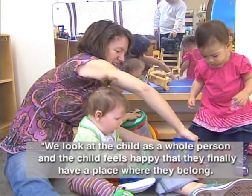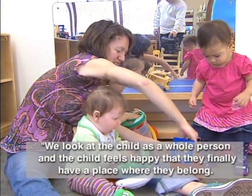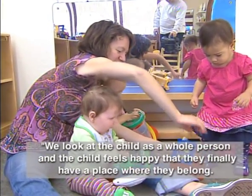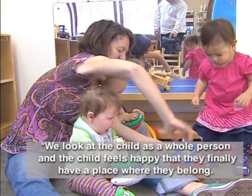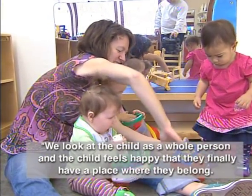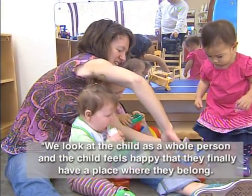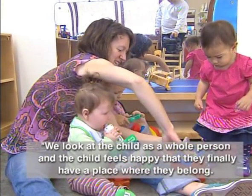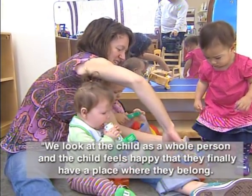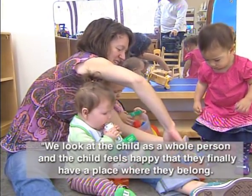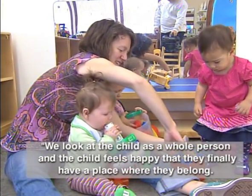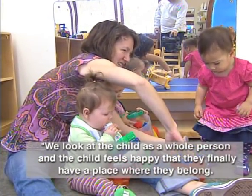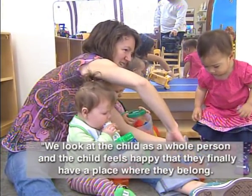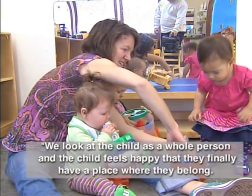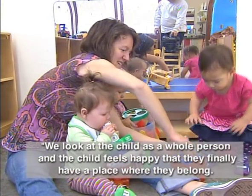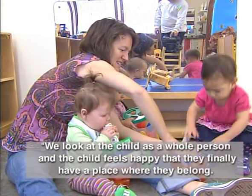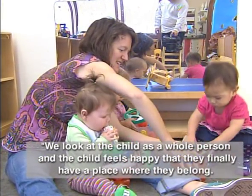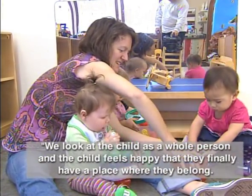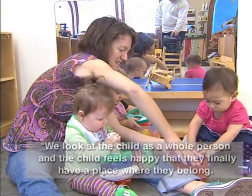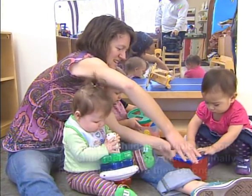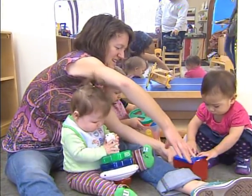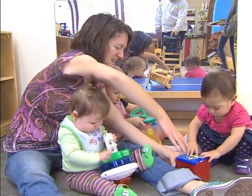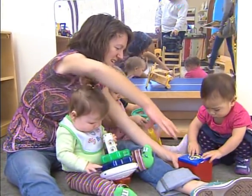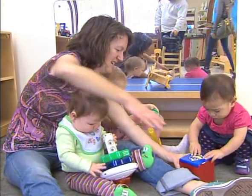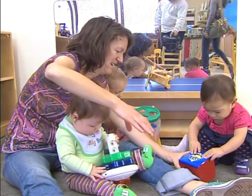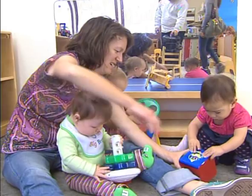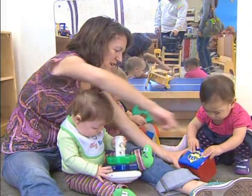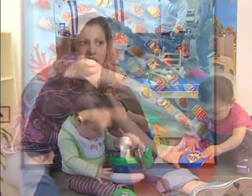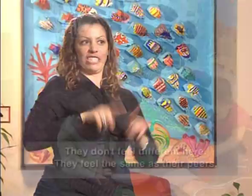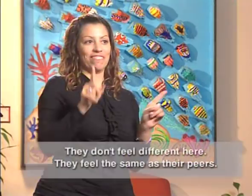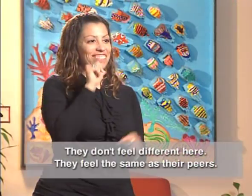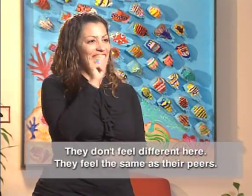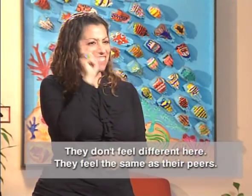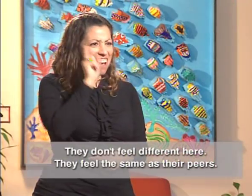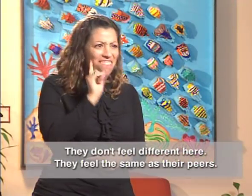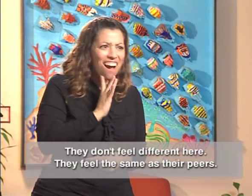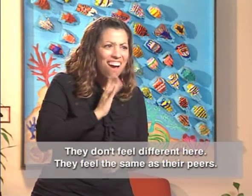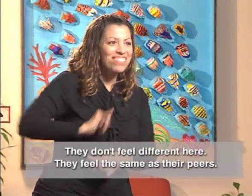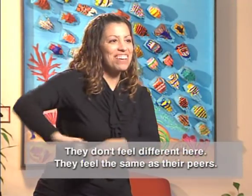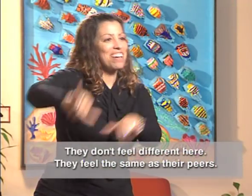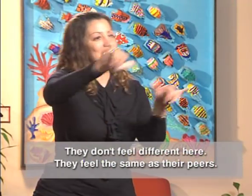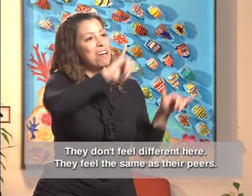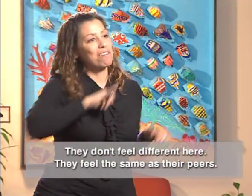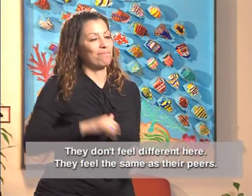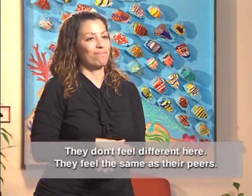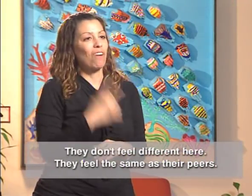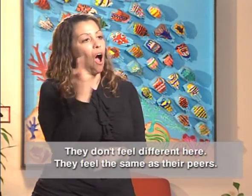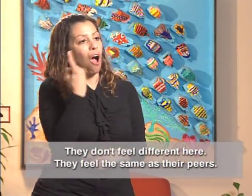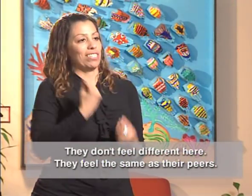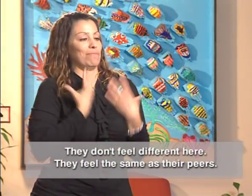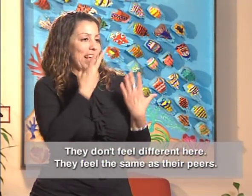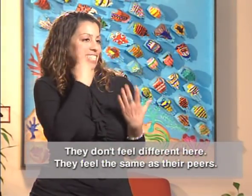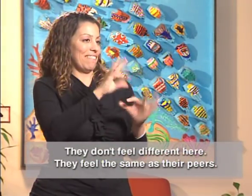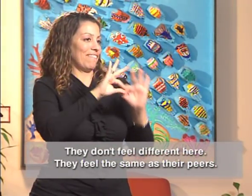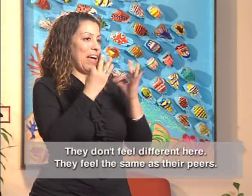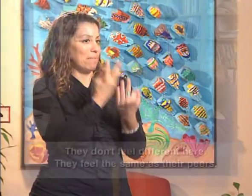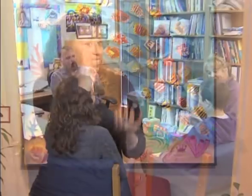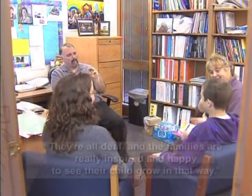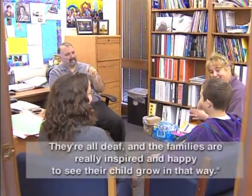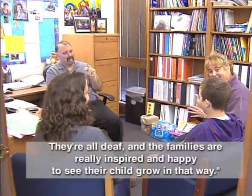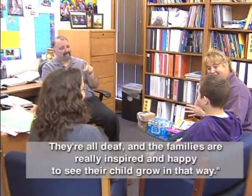they finally have a place where they belong. They don't feel different here. They feel the same as their peers. They're